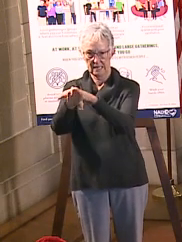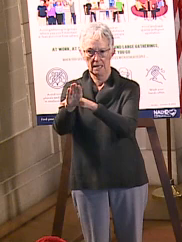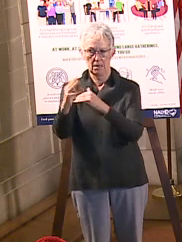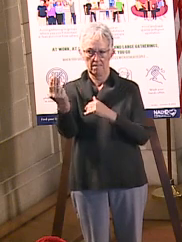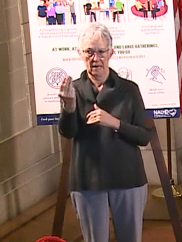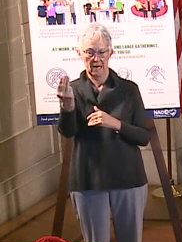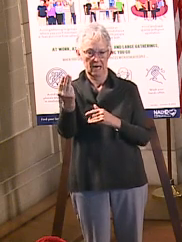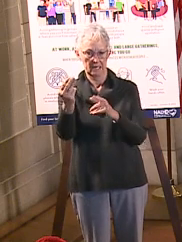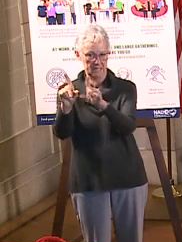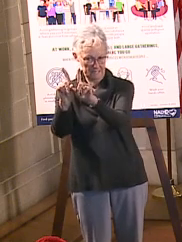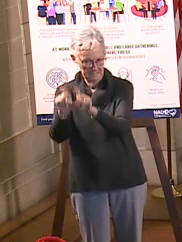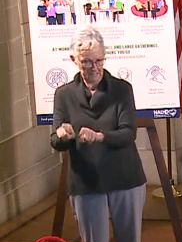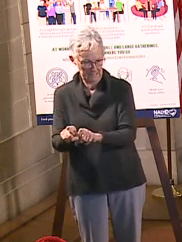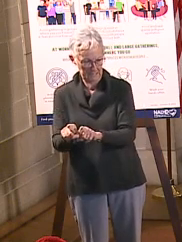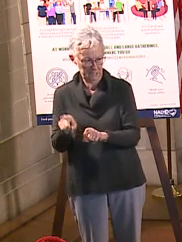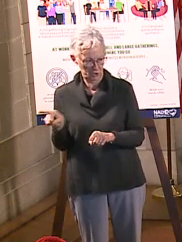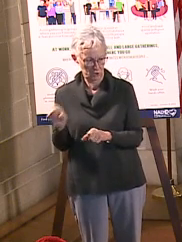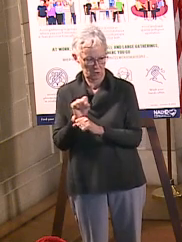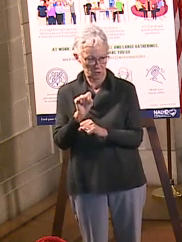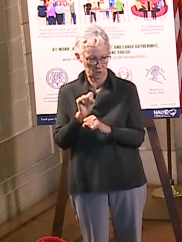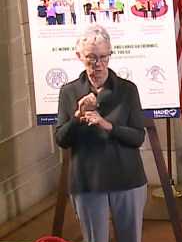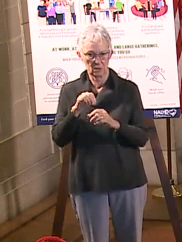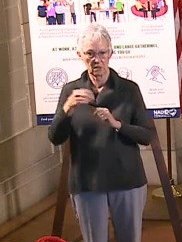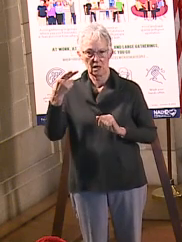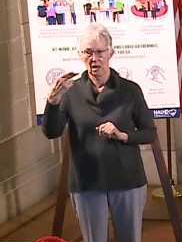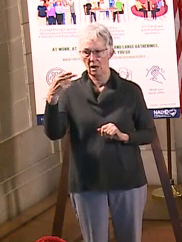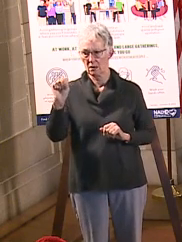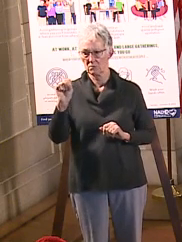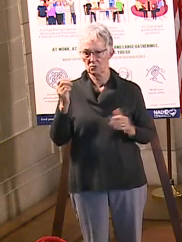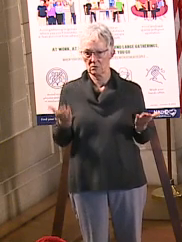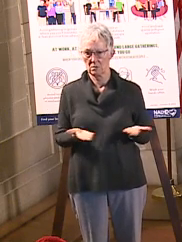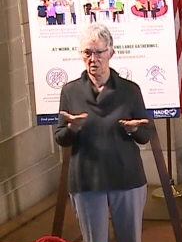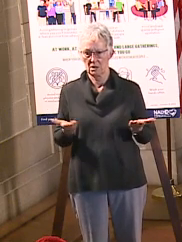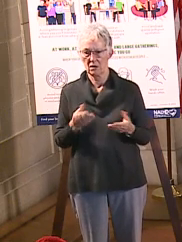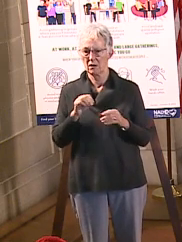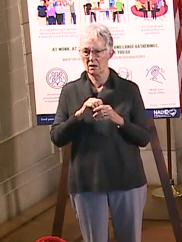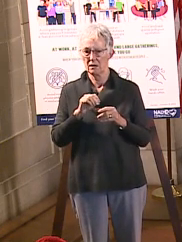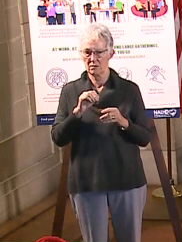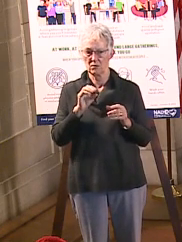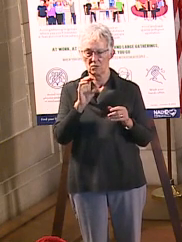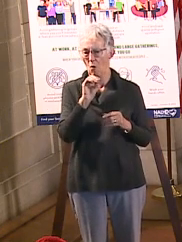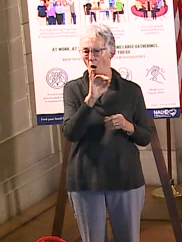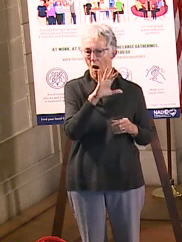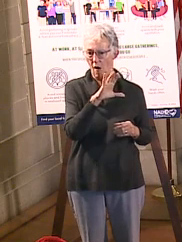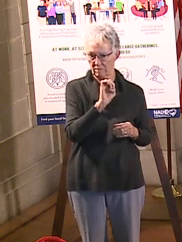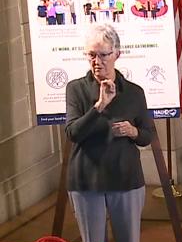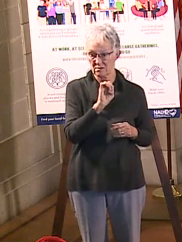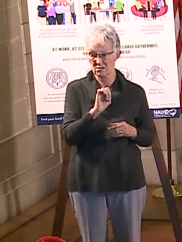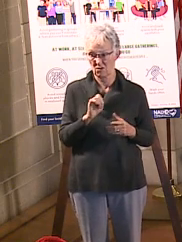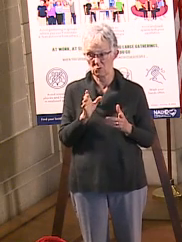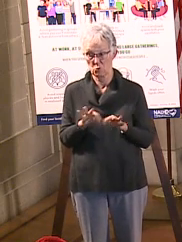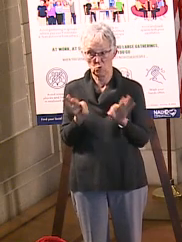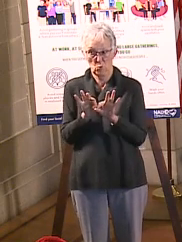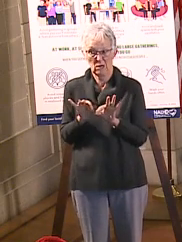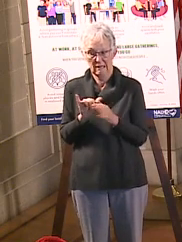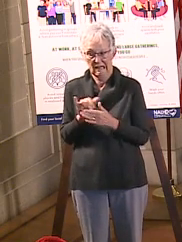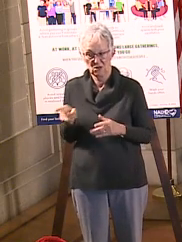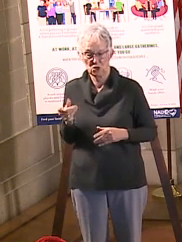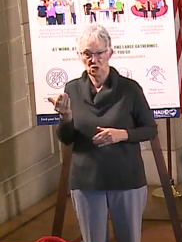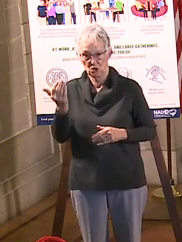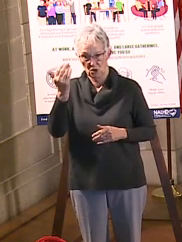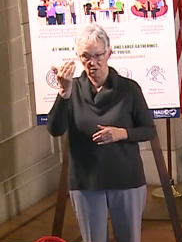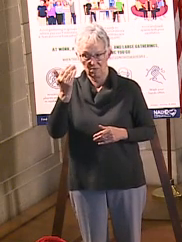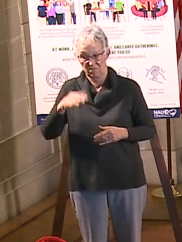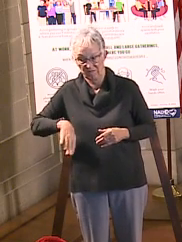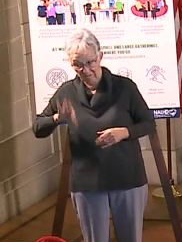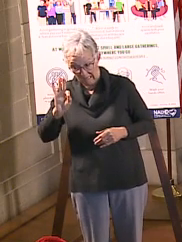tested. She works in the high school up here in the main office, so it was critical that she was tested and make